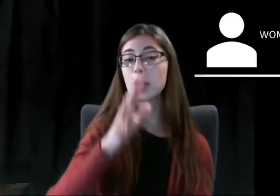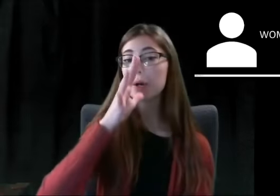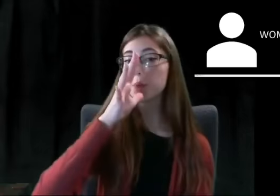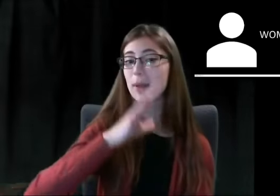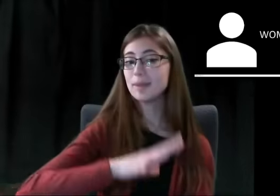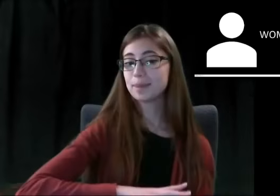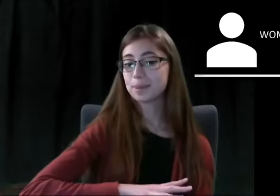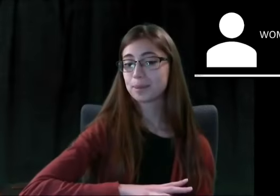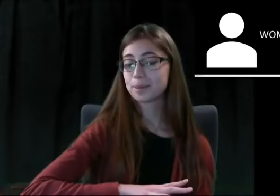woman,